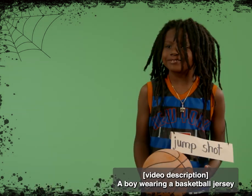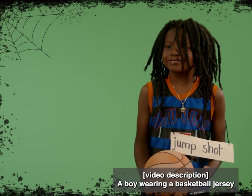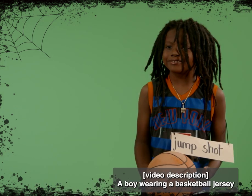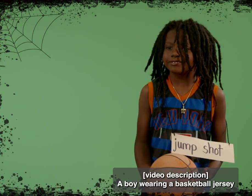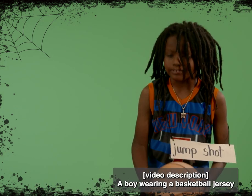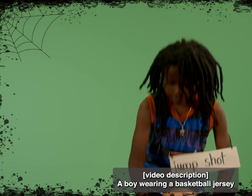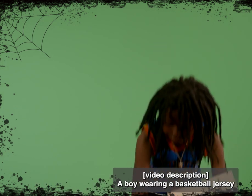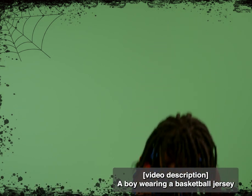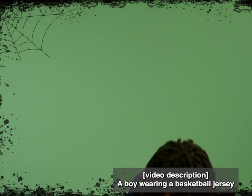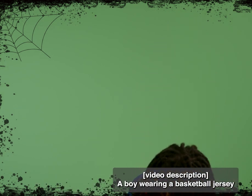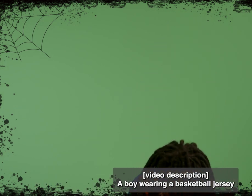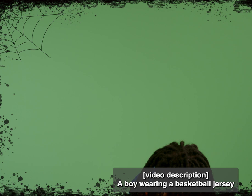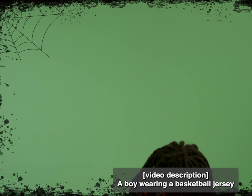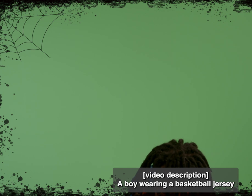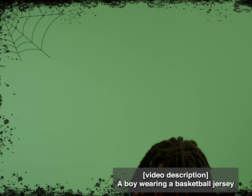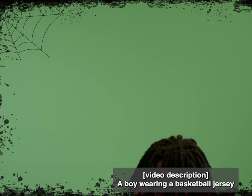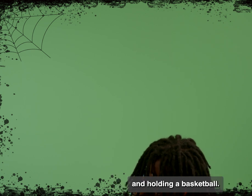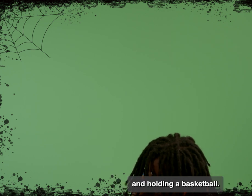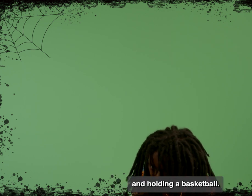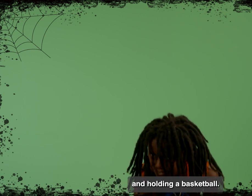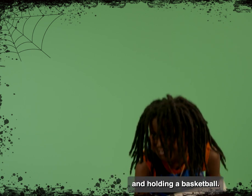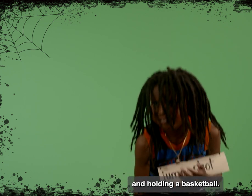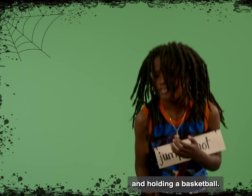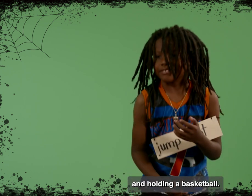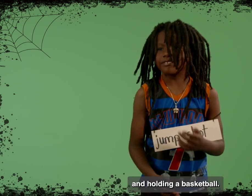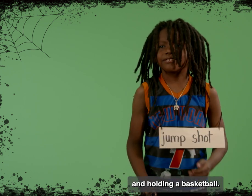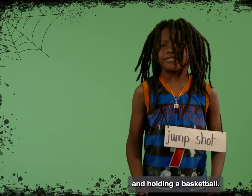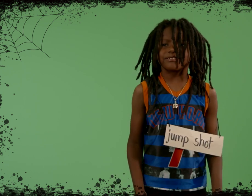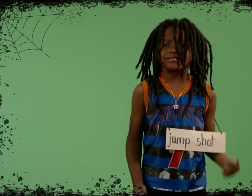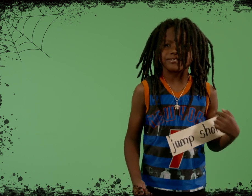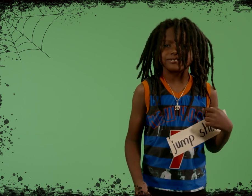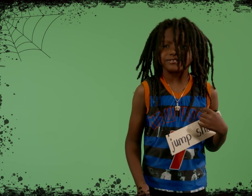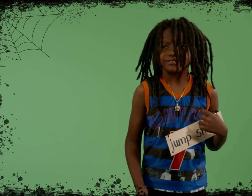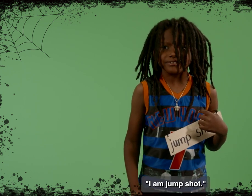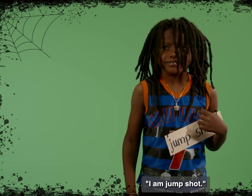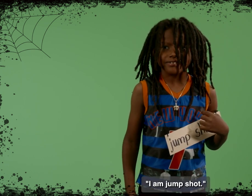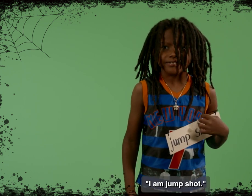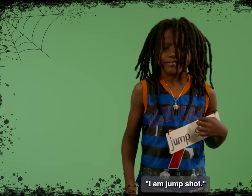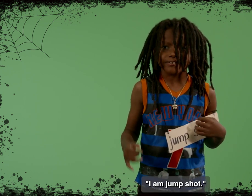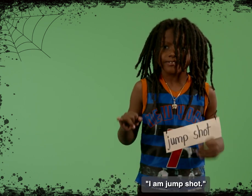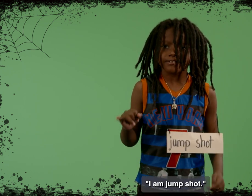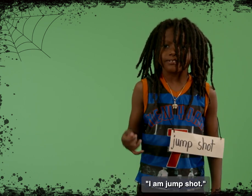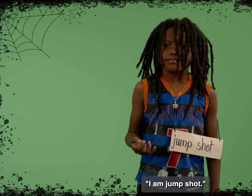A boy wearing a basketball jersey and holding a basketball. I am Jump